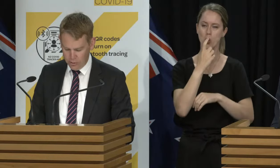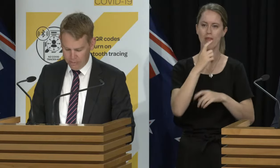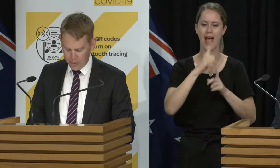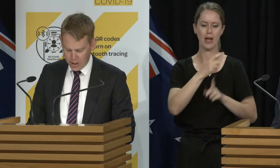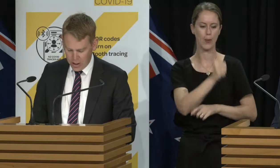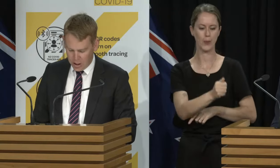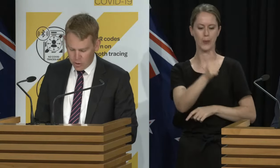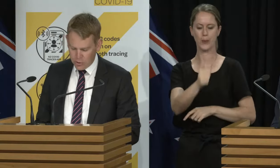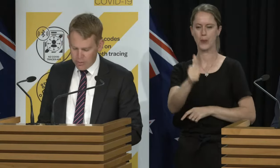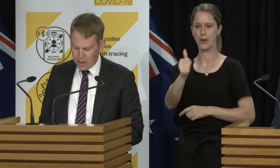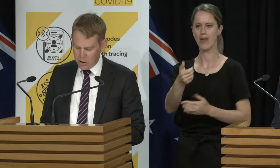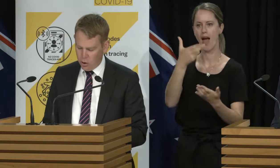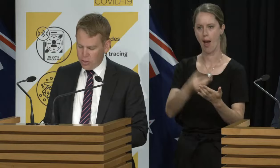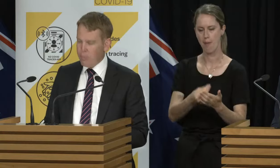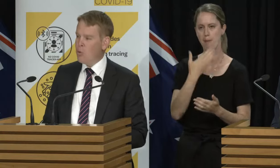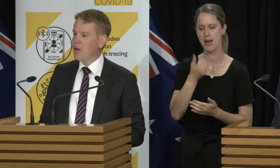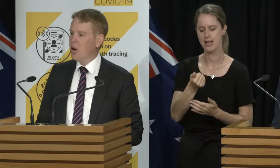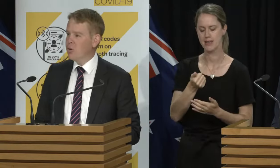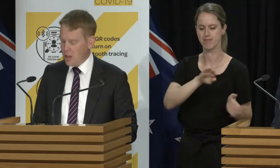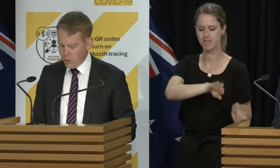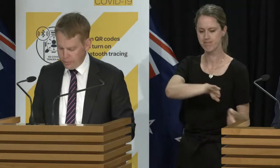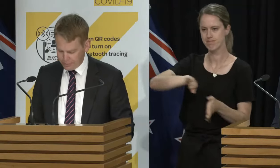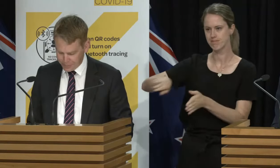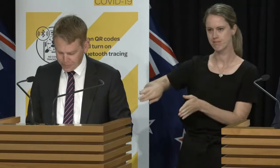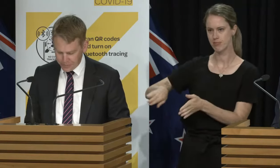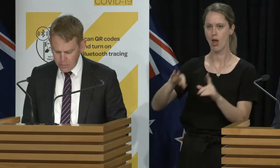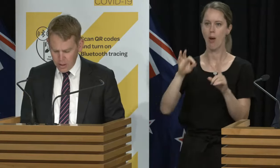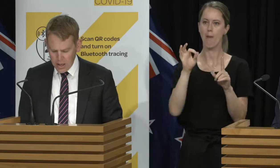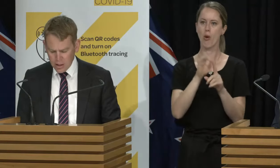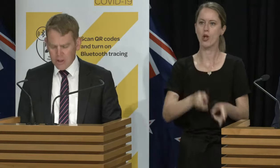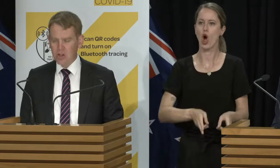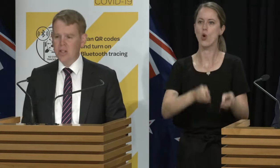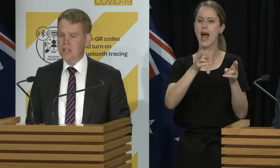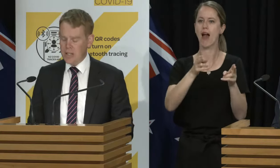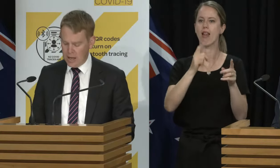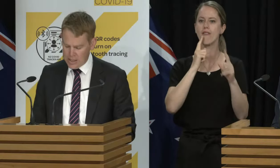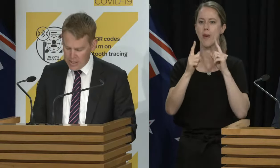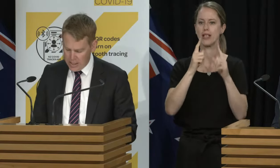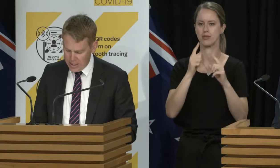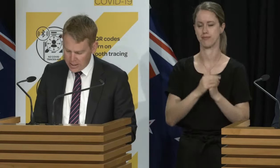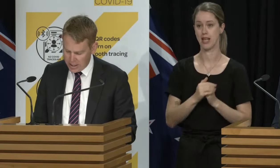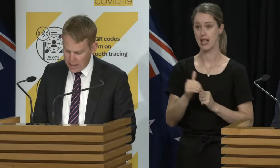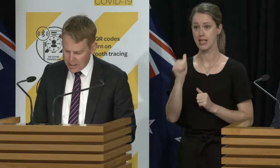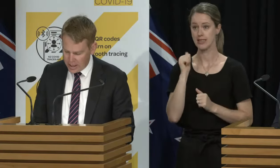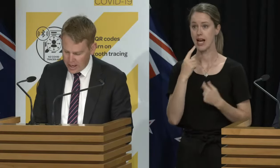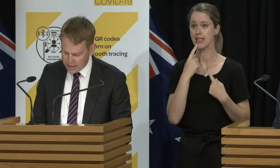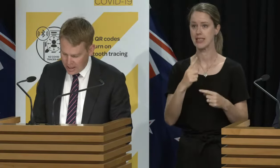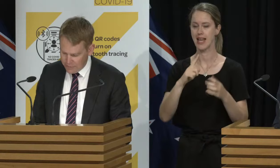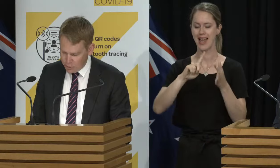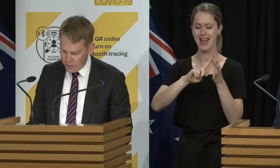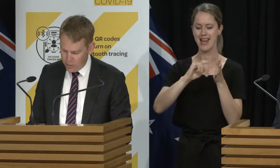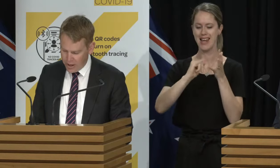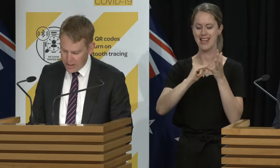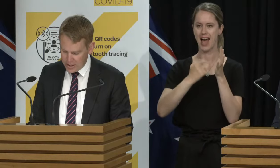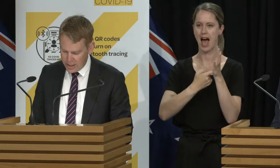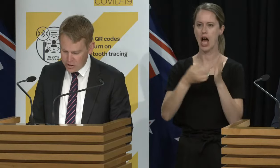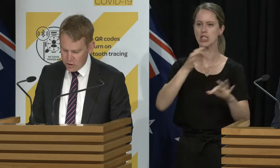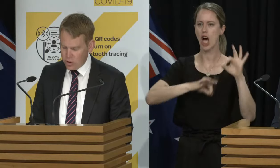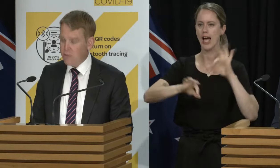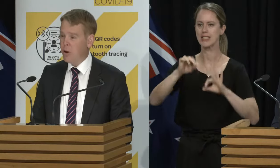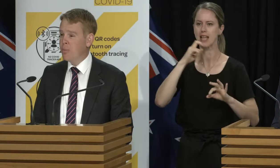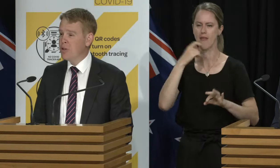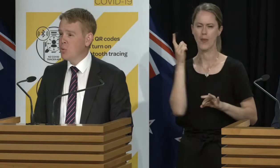you go. I want to update you on the Pullman Hotel. As I mentioned yesterday, ESR staff were on their way